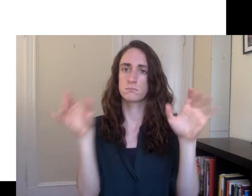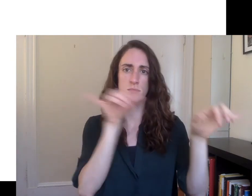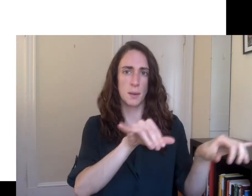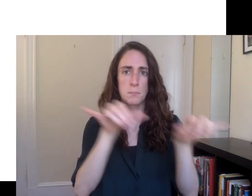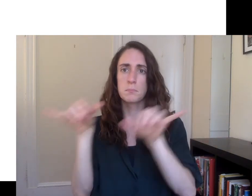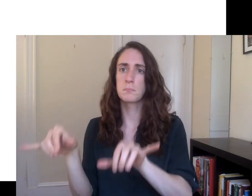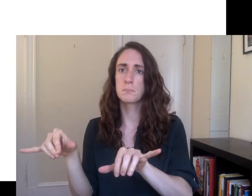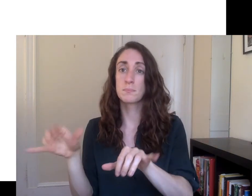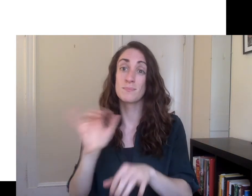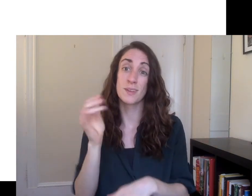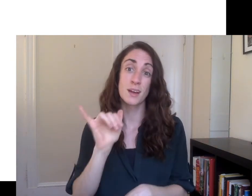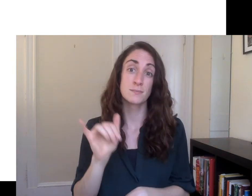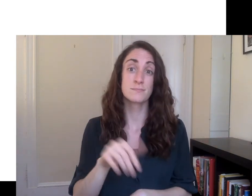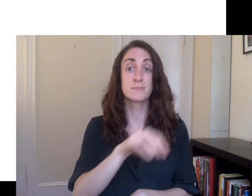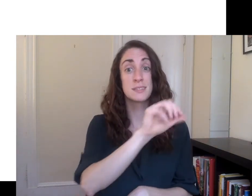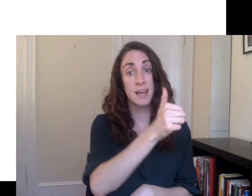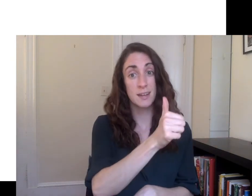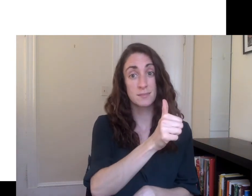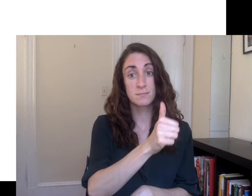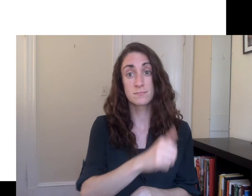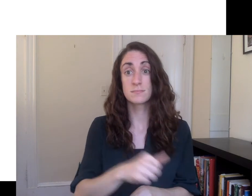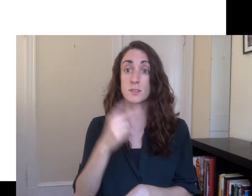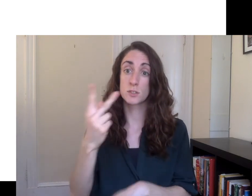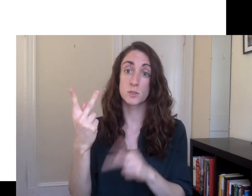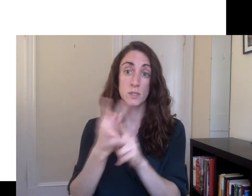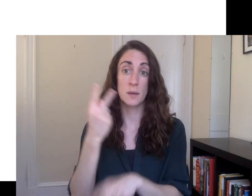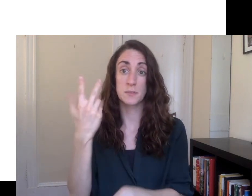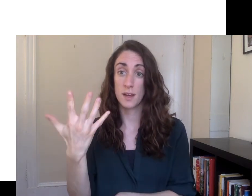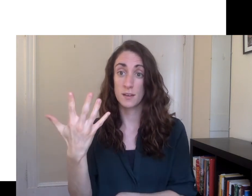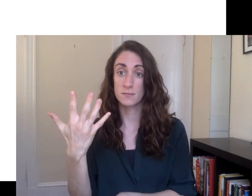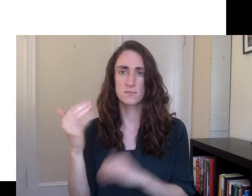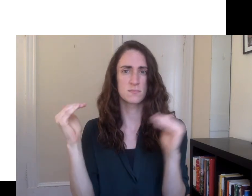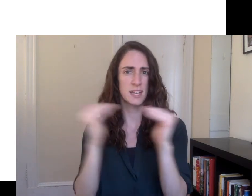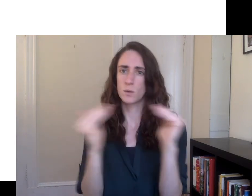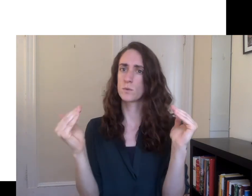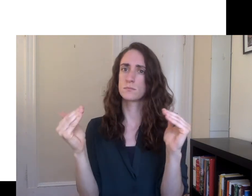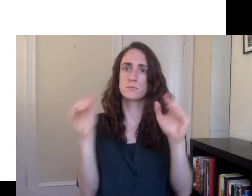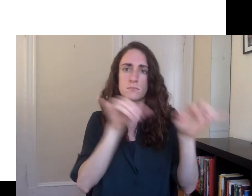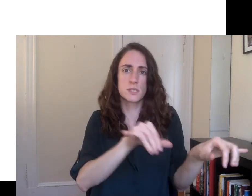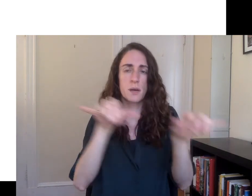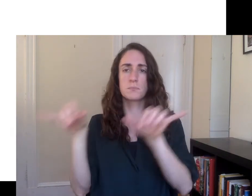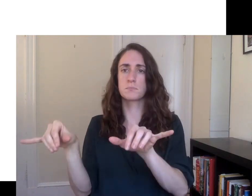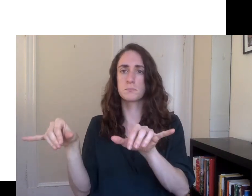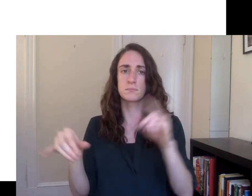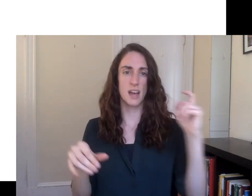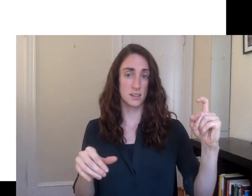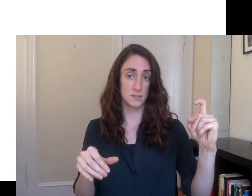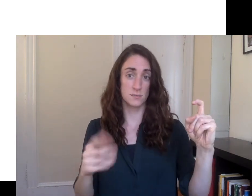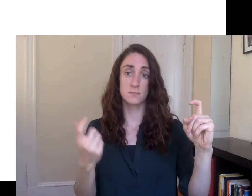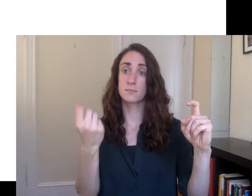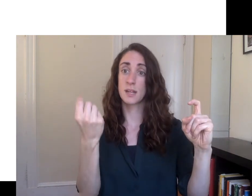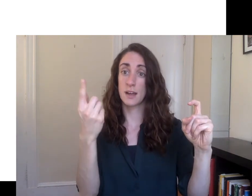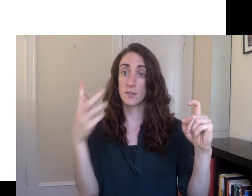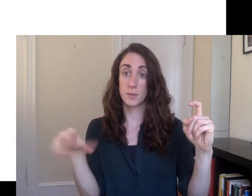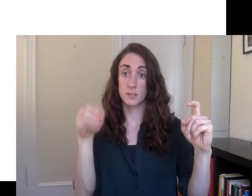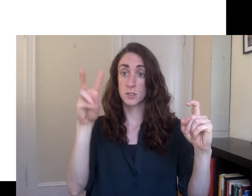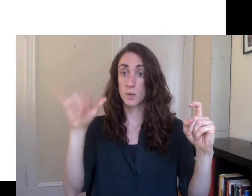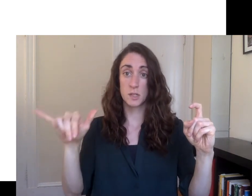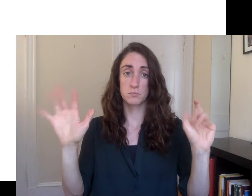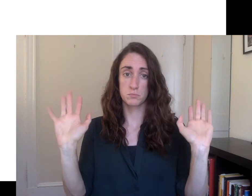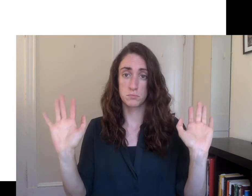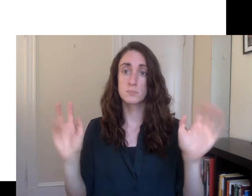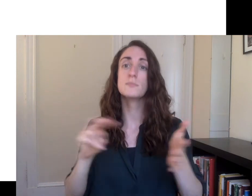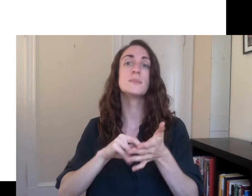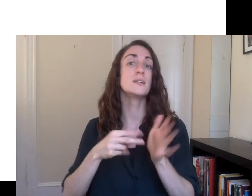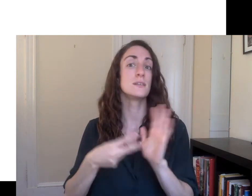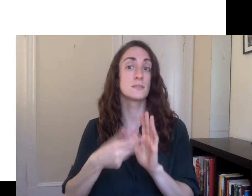thing, essentially. The same way that 10 and 2 times 5 are equal. X and 11 plus 2y are equal. So that